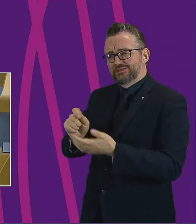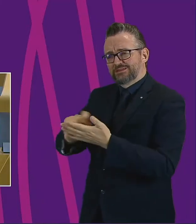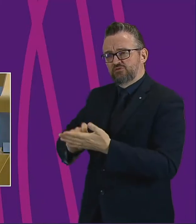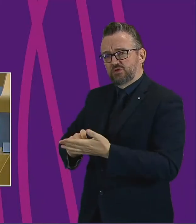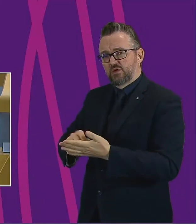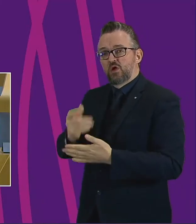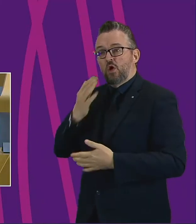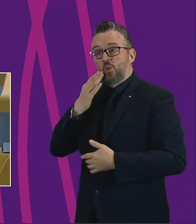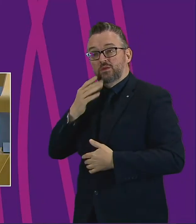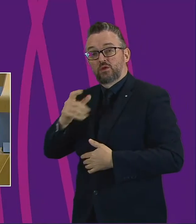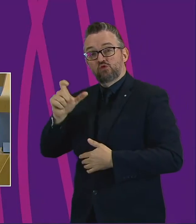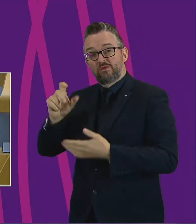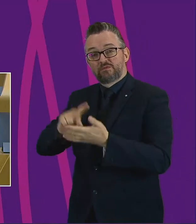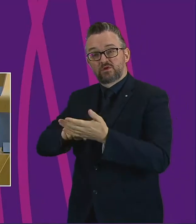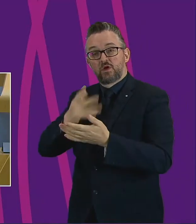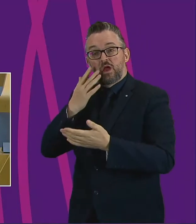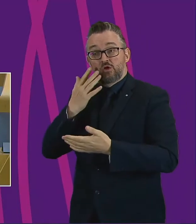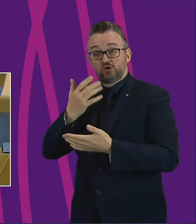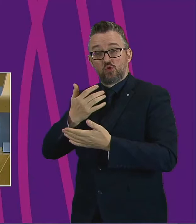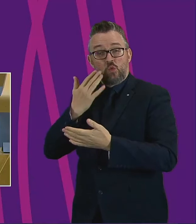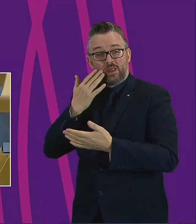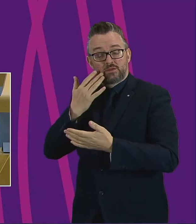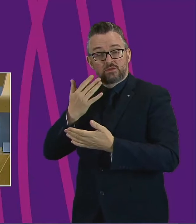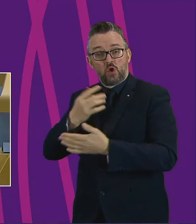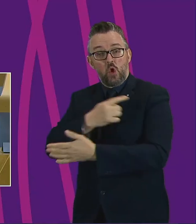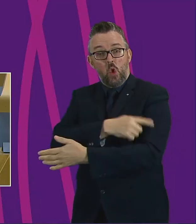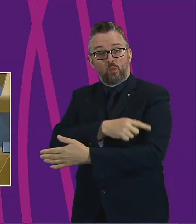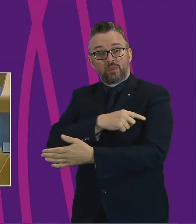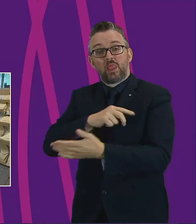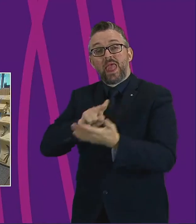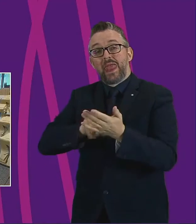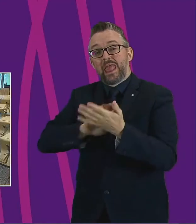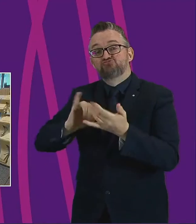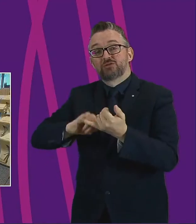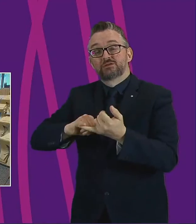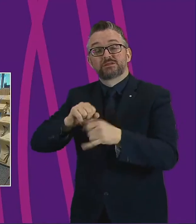will introduce regular routine testing for NHS staff?